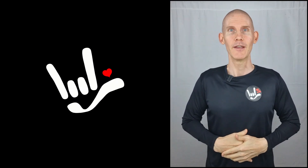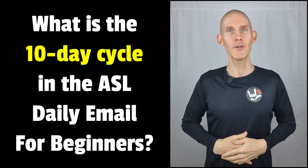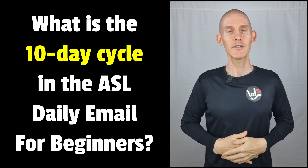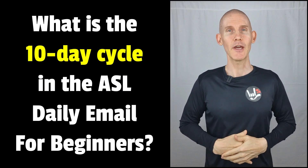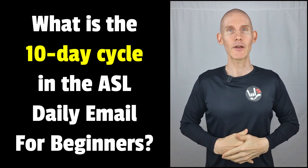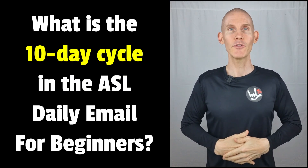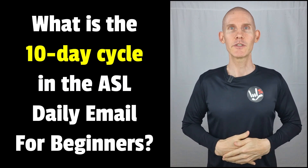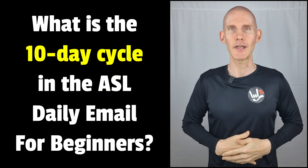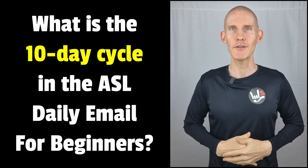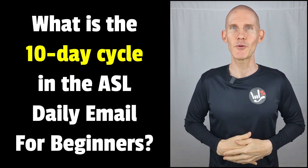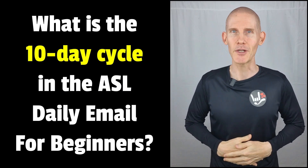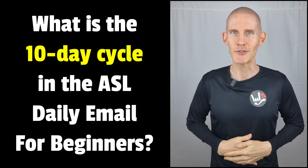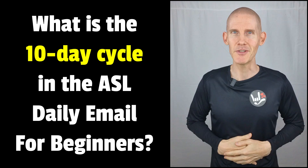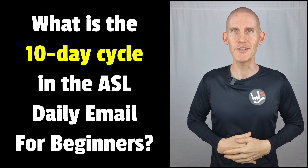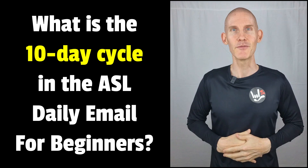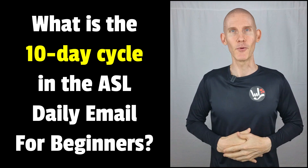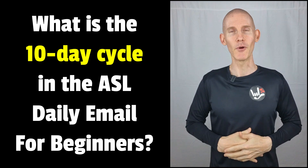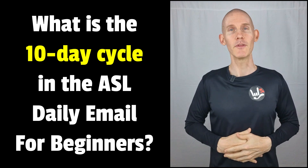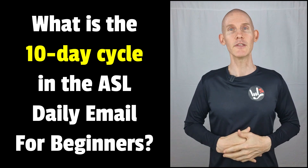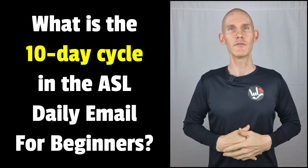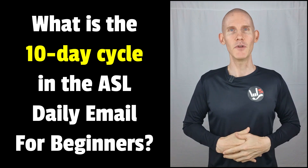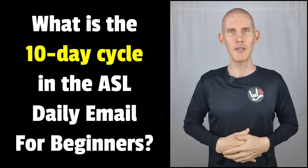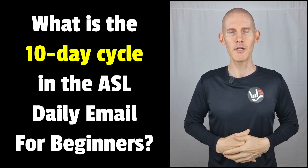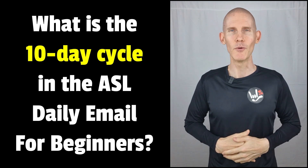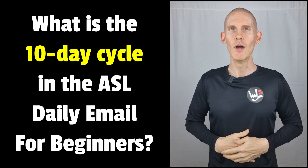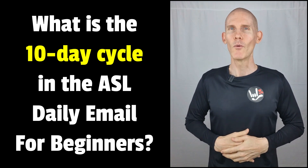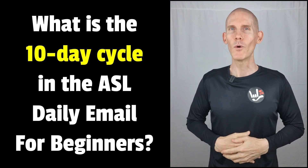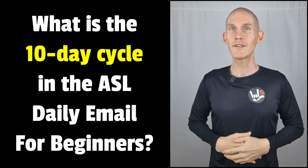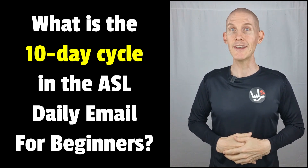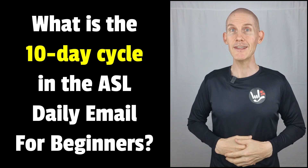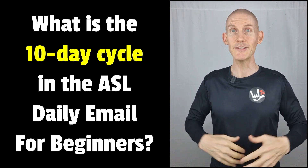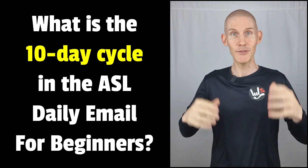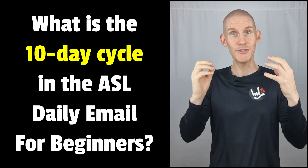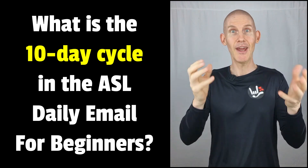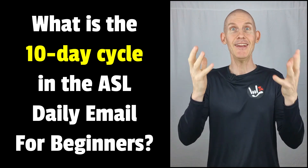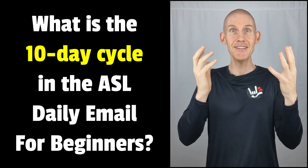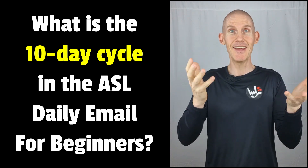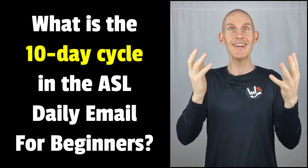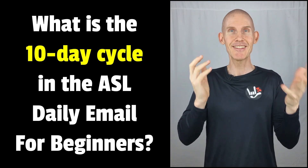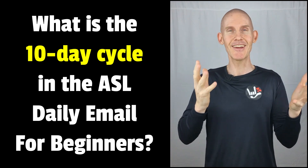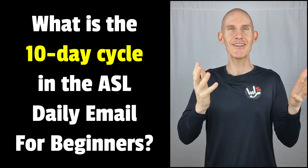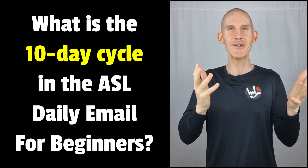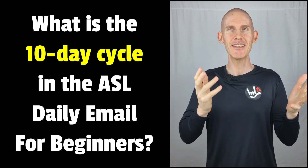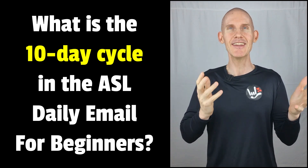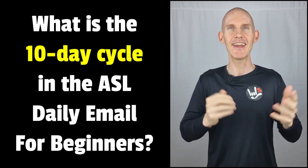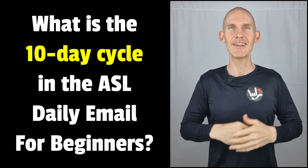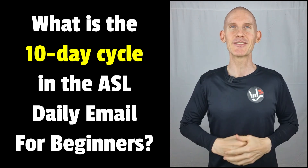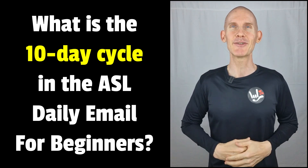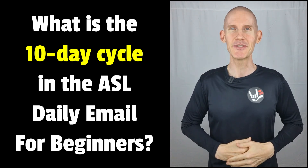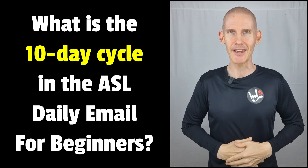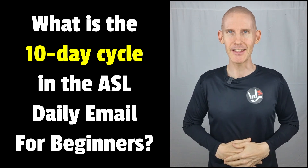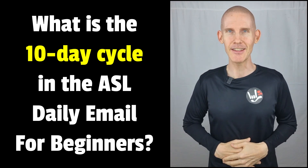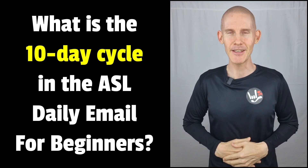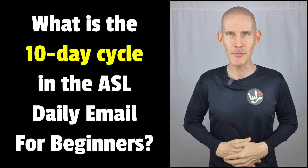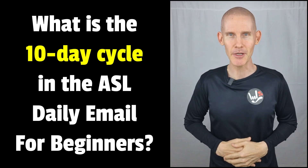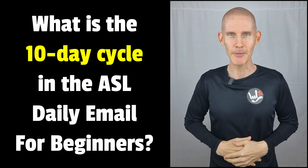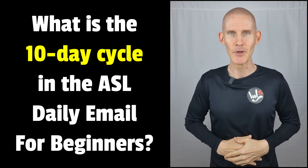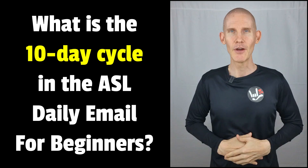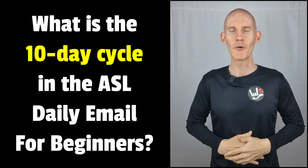let's tackle the second question for this video. What is the 10-day cycle in the ASL Daily Email?